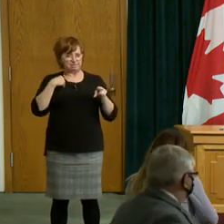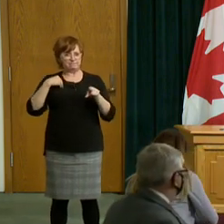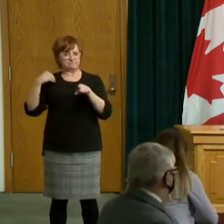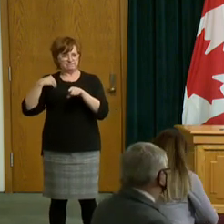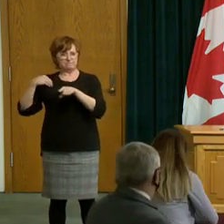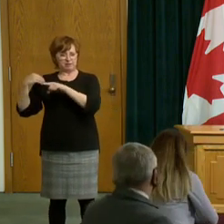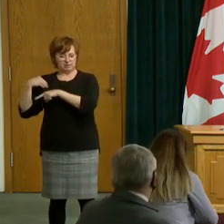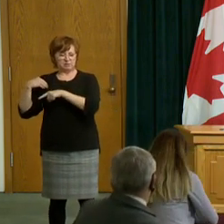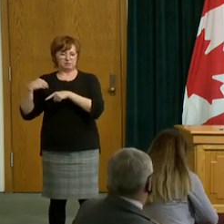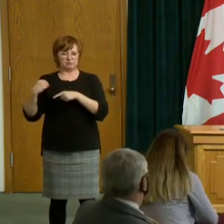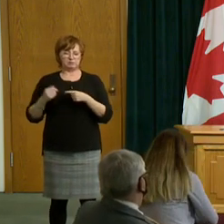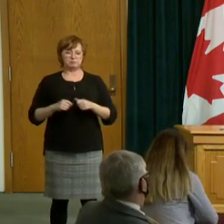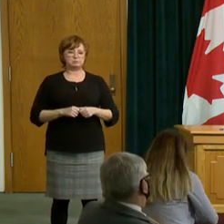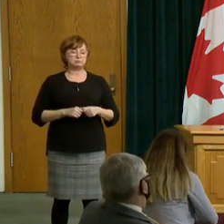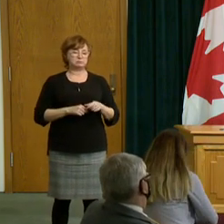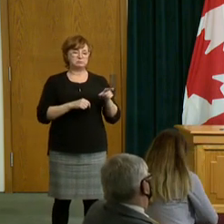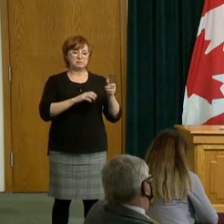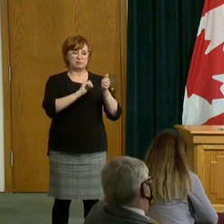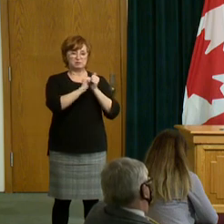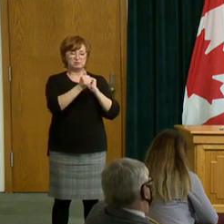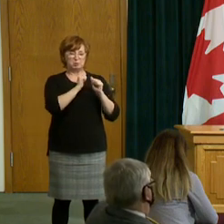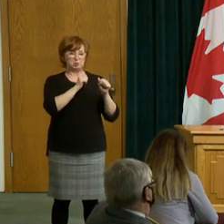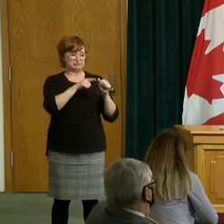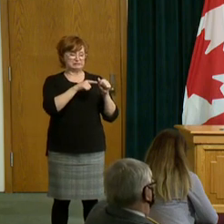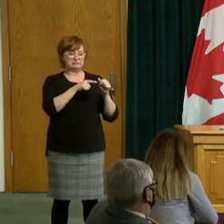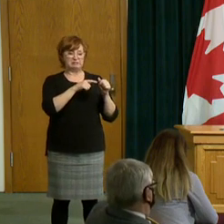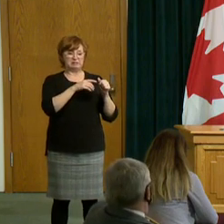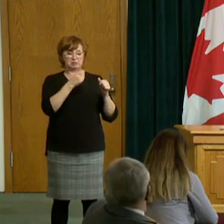seeing quite a rise, like sports, have been paused.